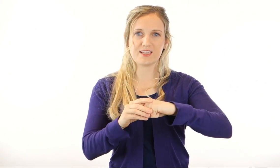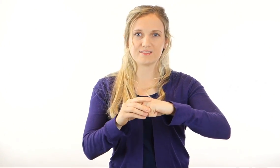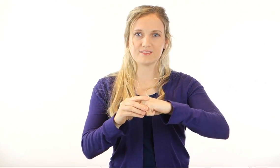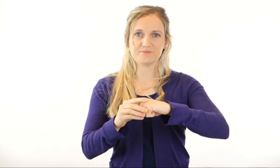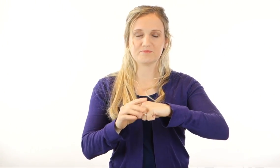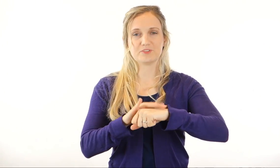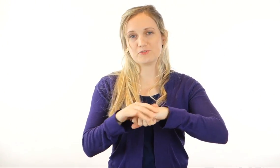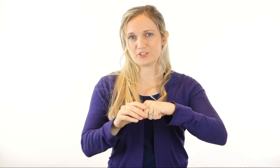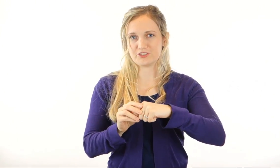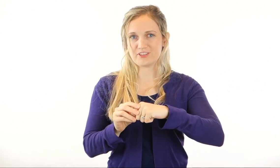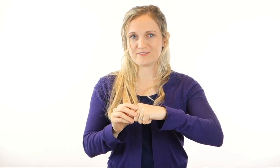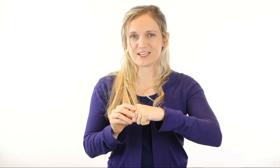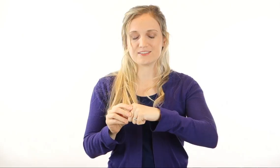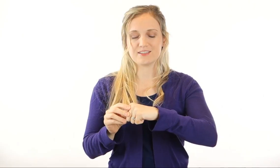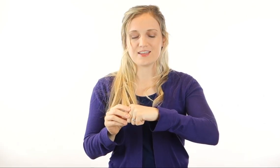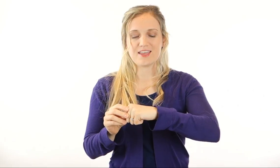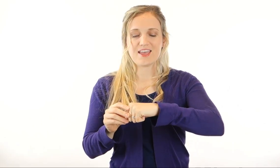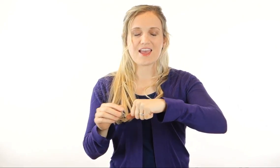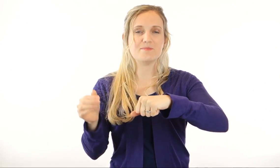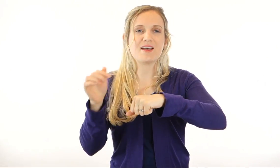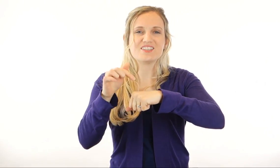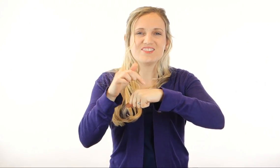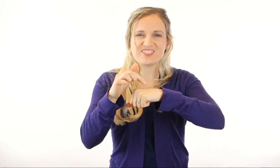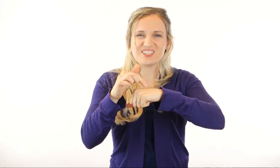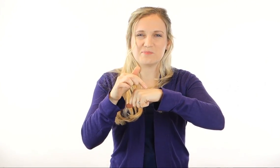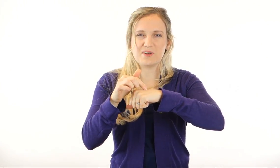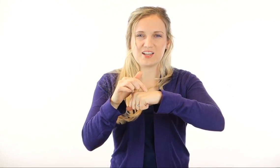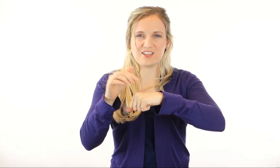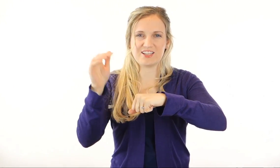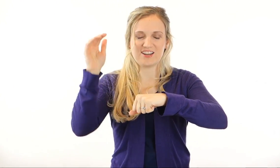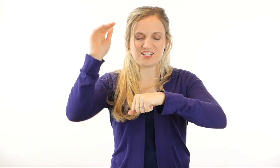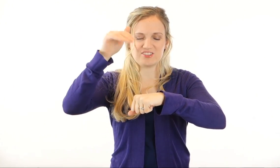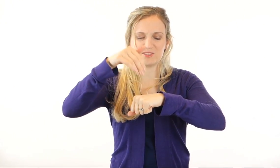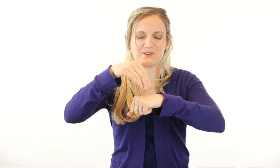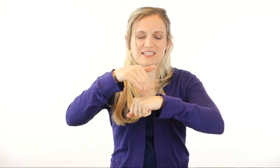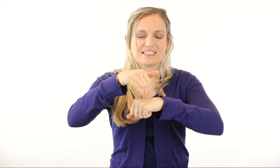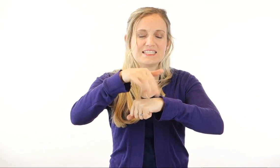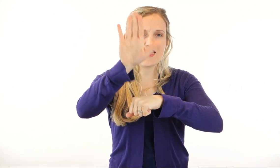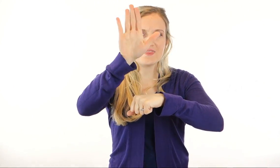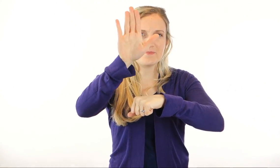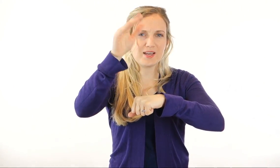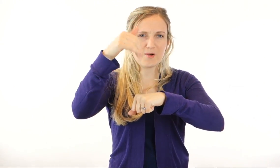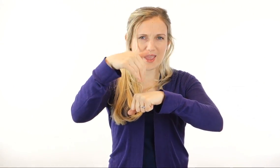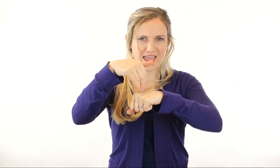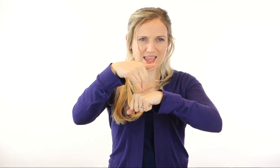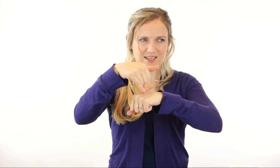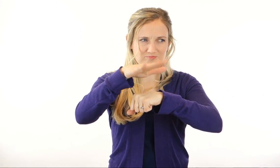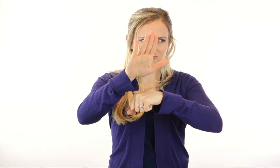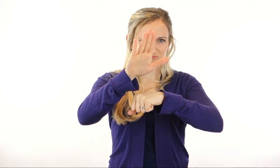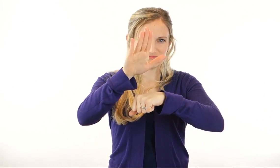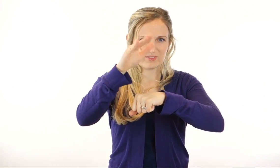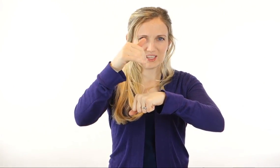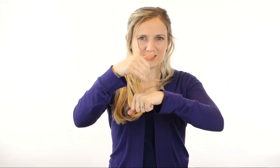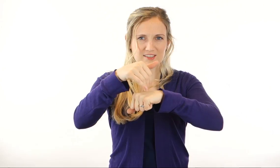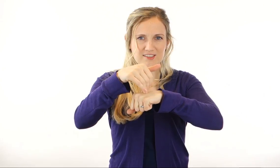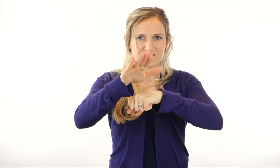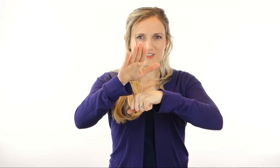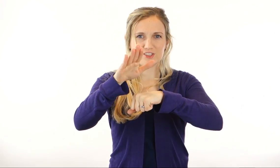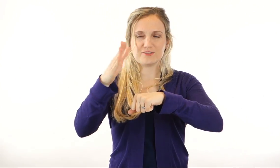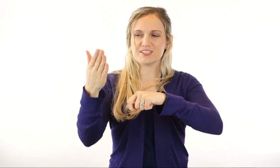hand, usually your left hand. And imagine there's a little bug on there and you just want to send the bug away. So you send